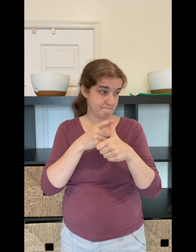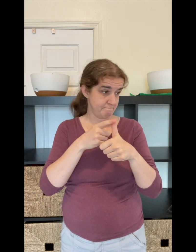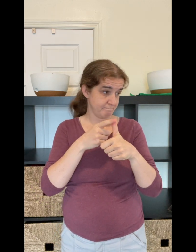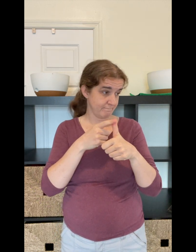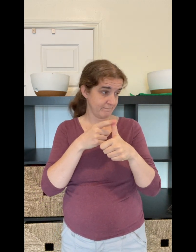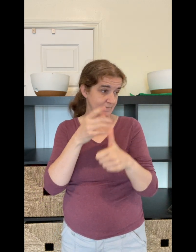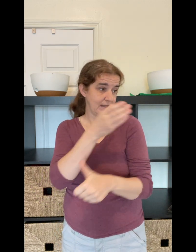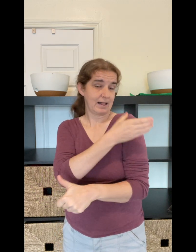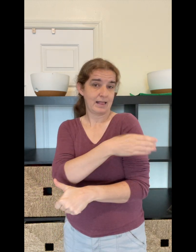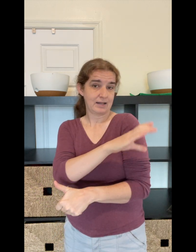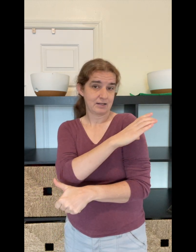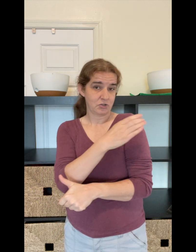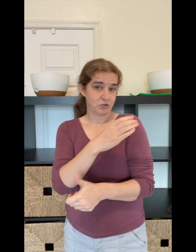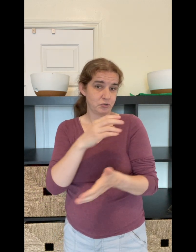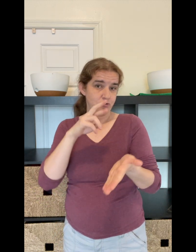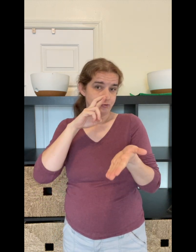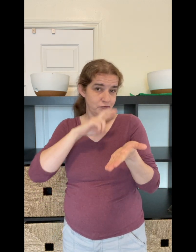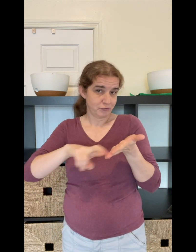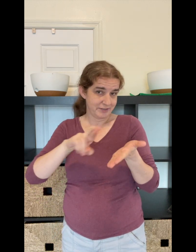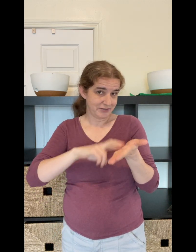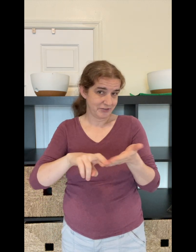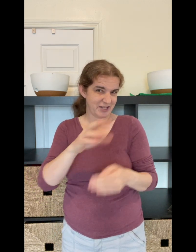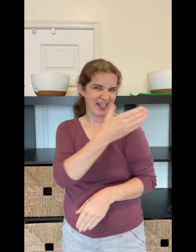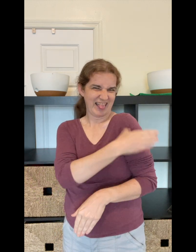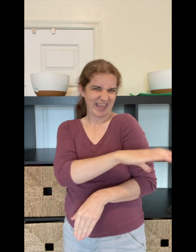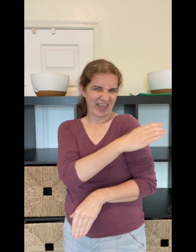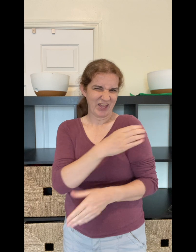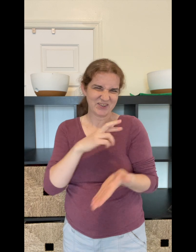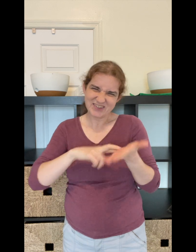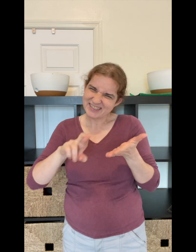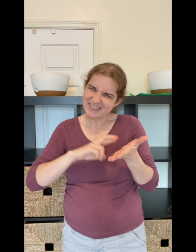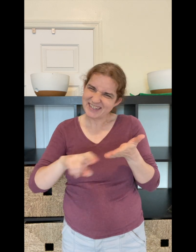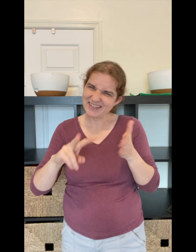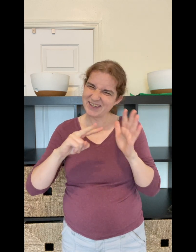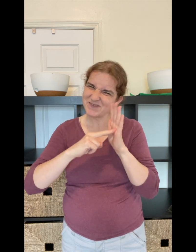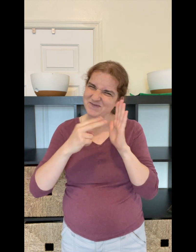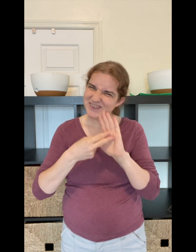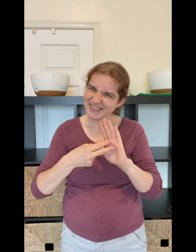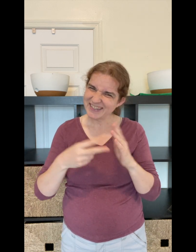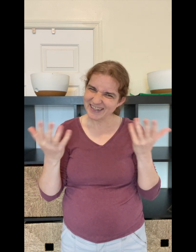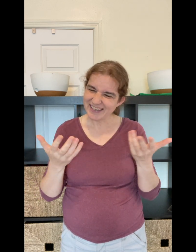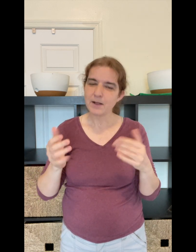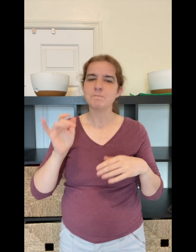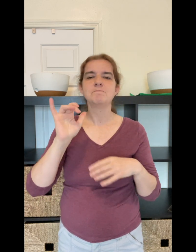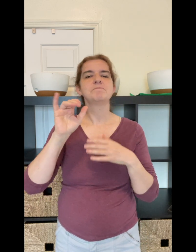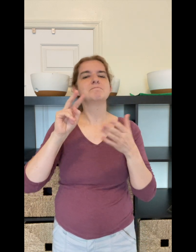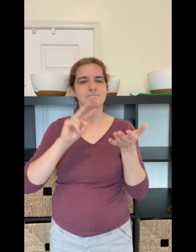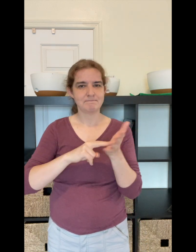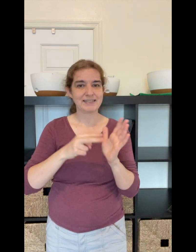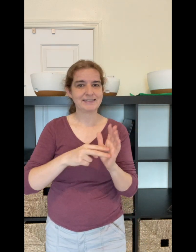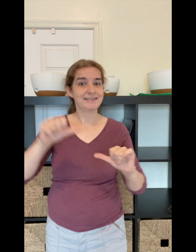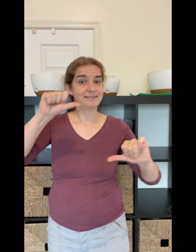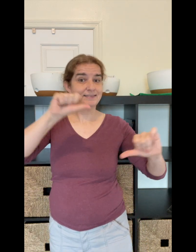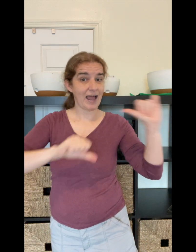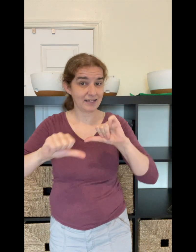The first one, clinical research. Clinical research. What does that mean? That